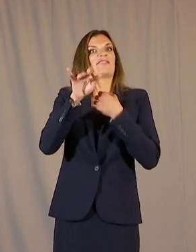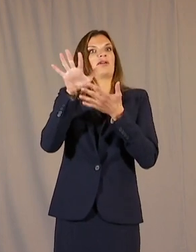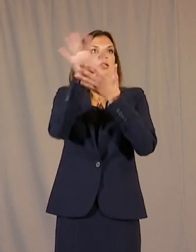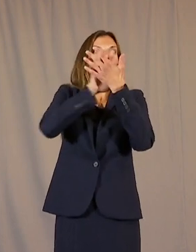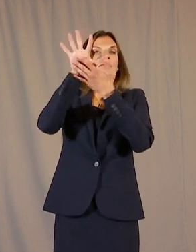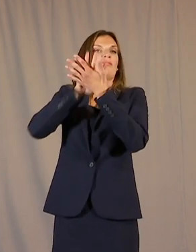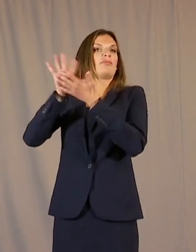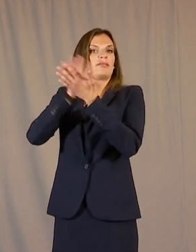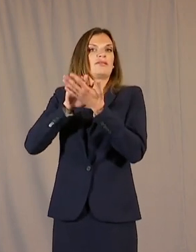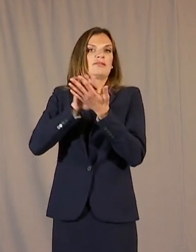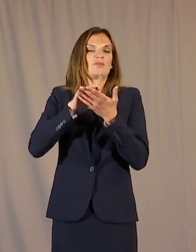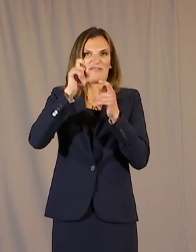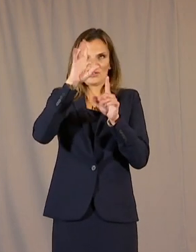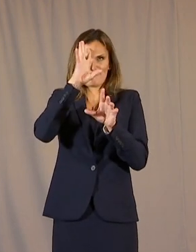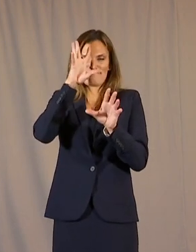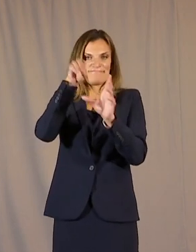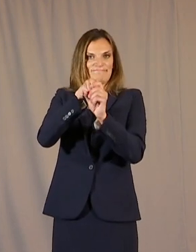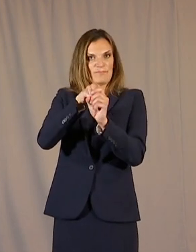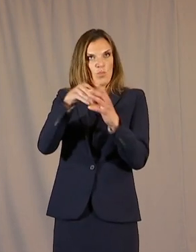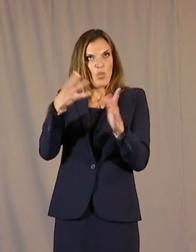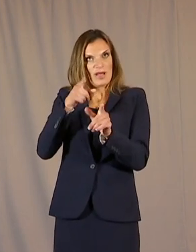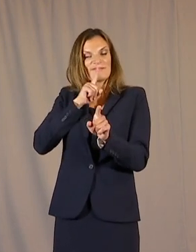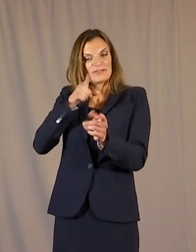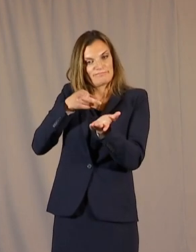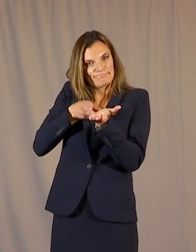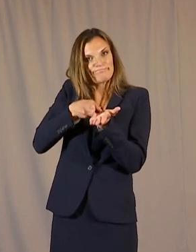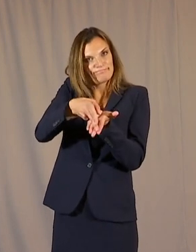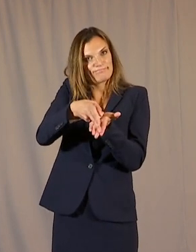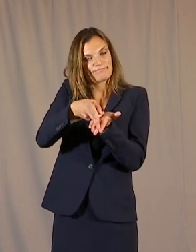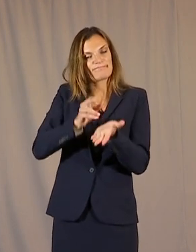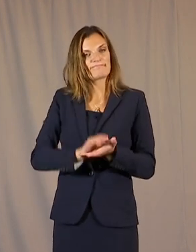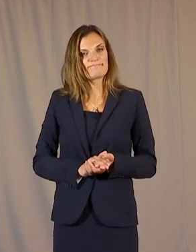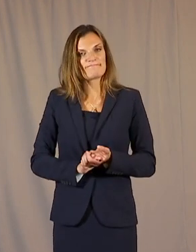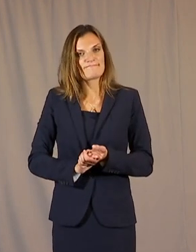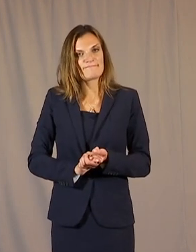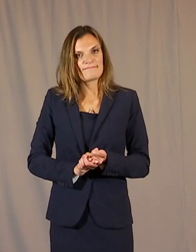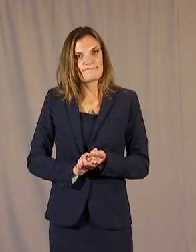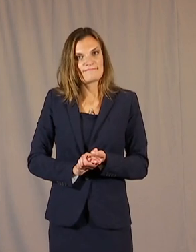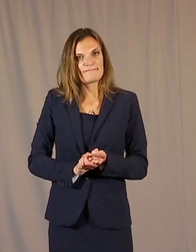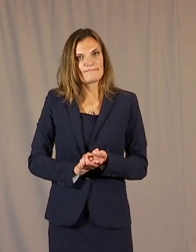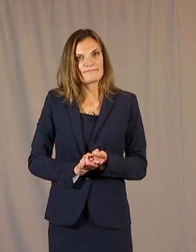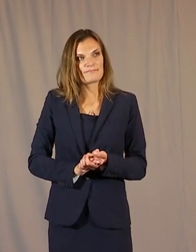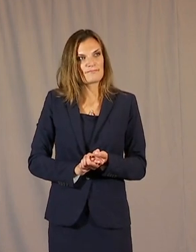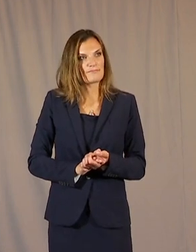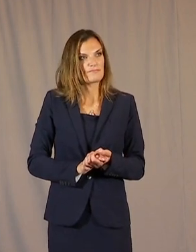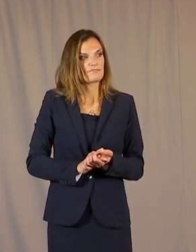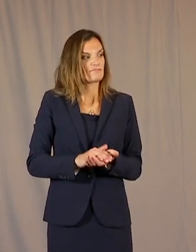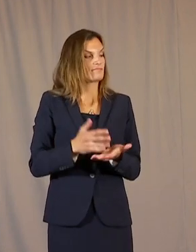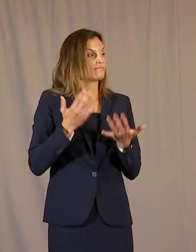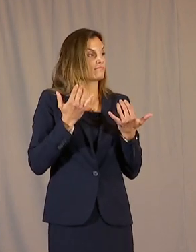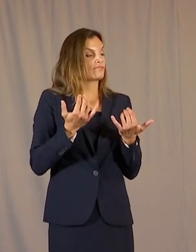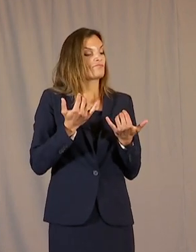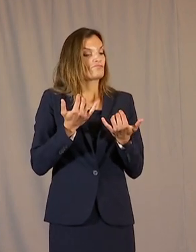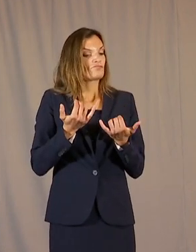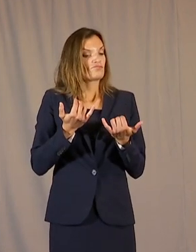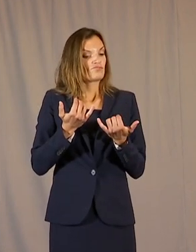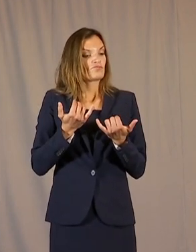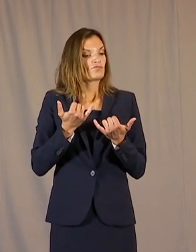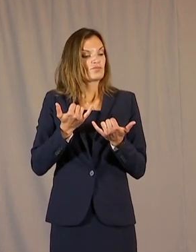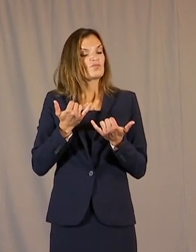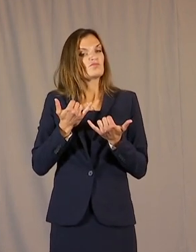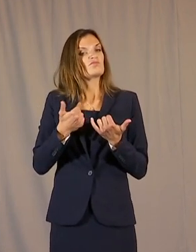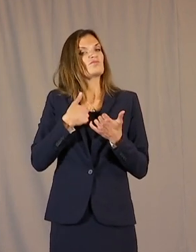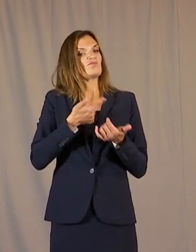Thank you so much, Jametta. I am here just reflecting on the